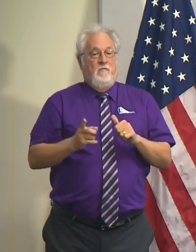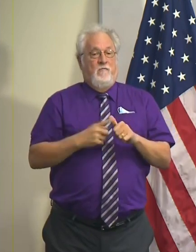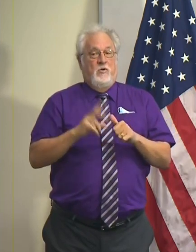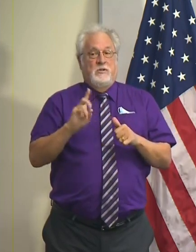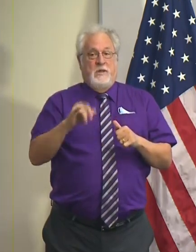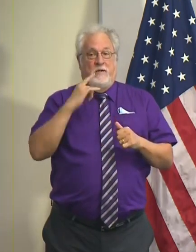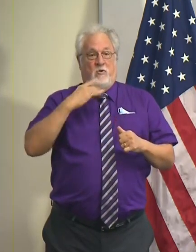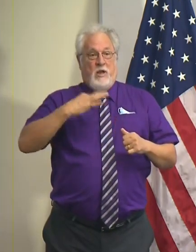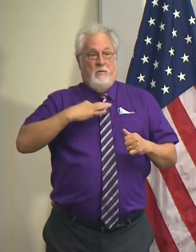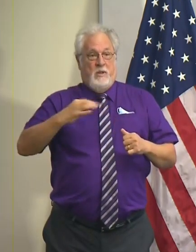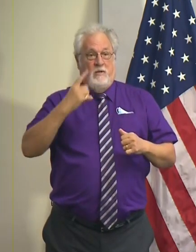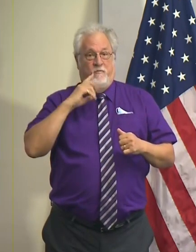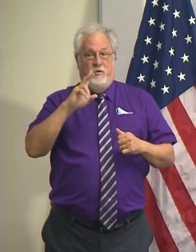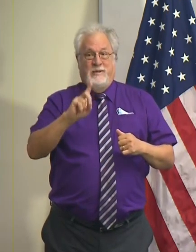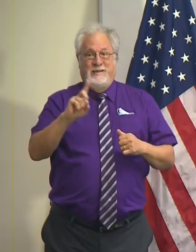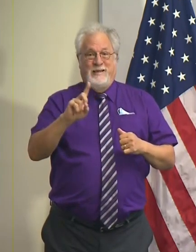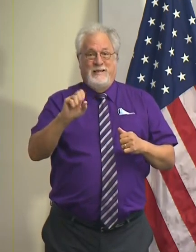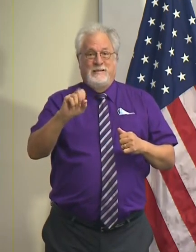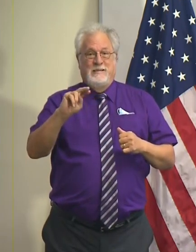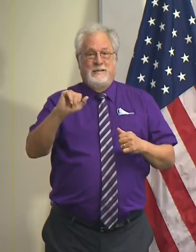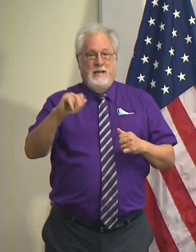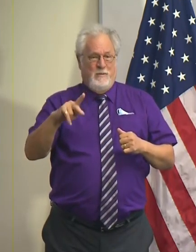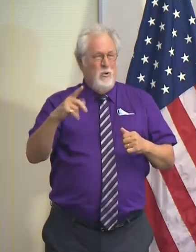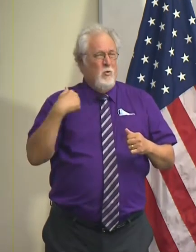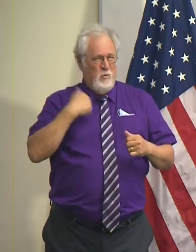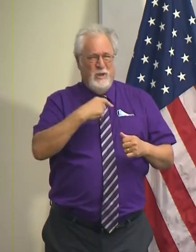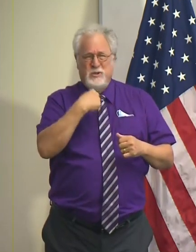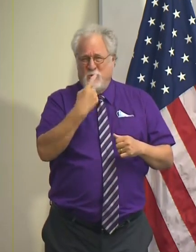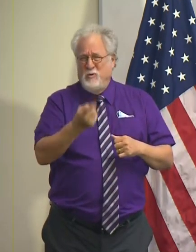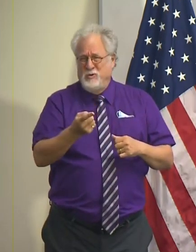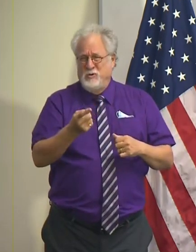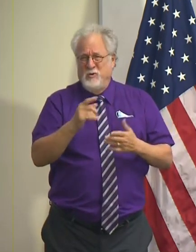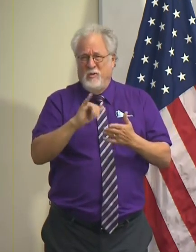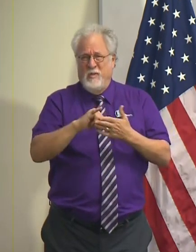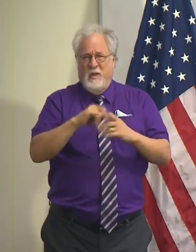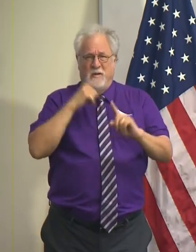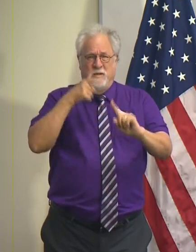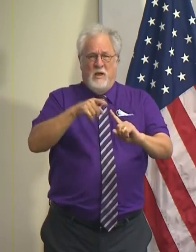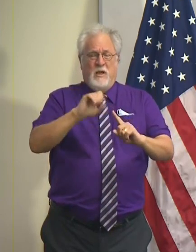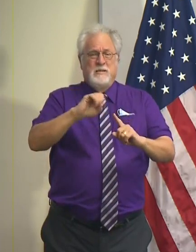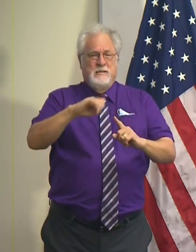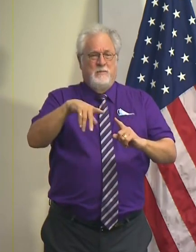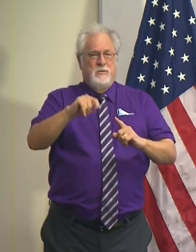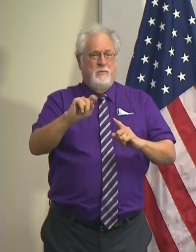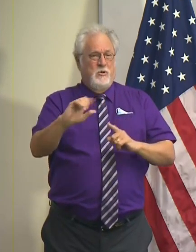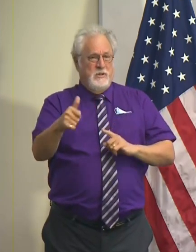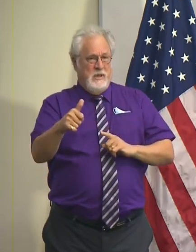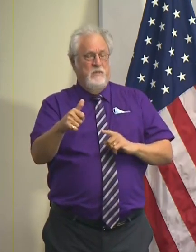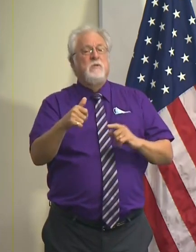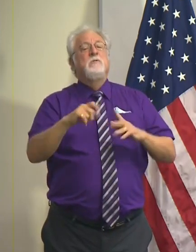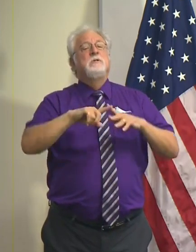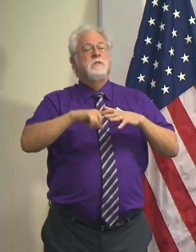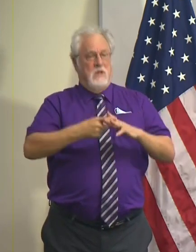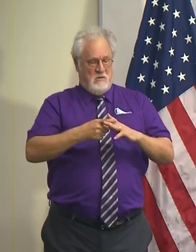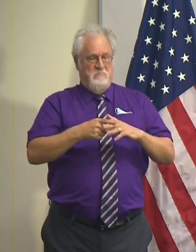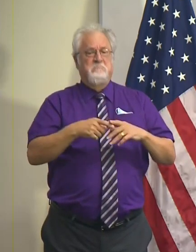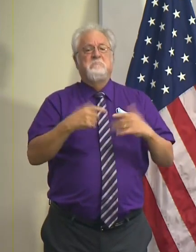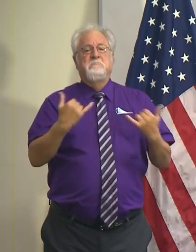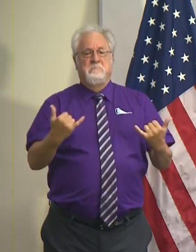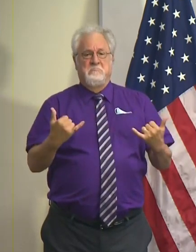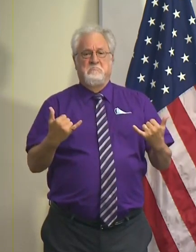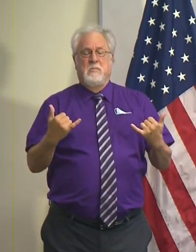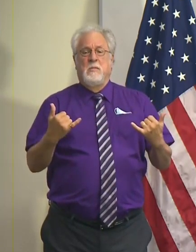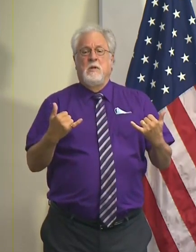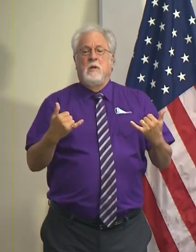day of applications for DSNAP. We had told you for some time now that we were targeting September the 10th to start. Well, we are starting